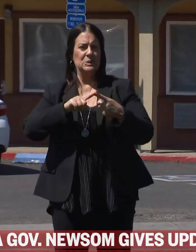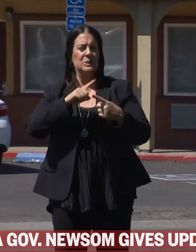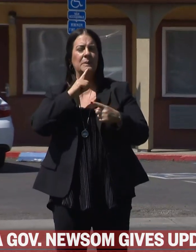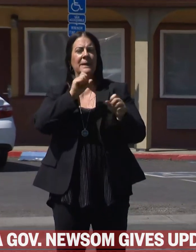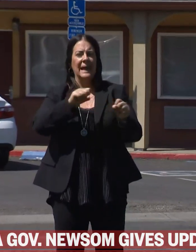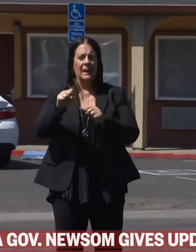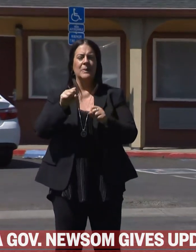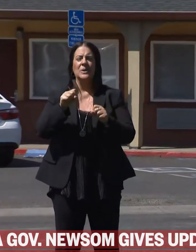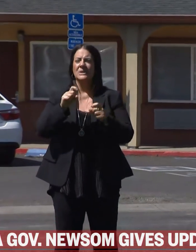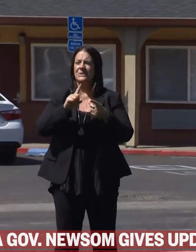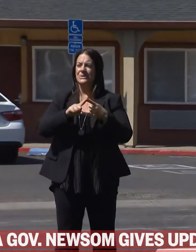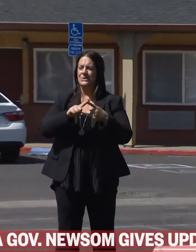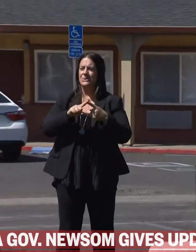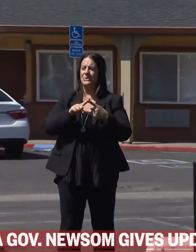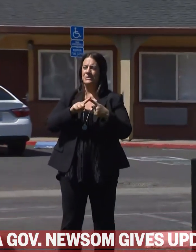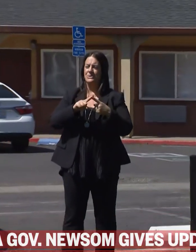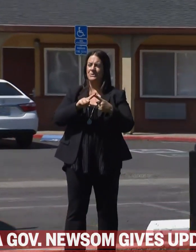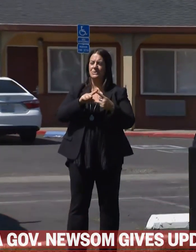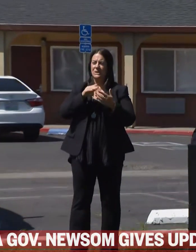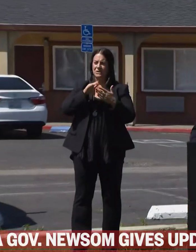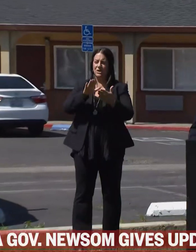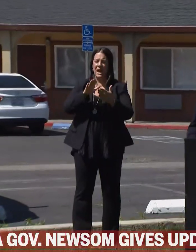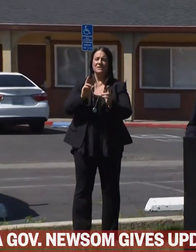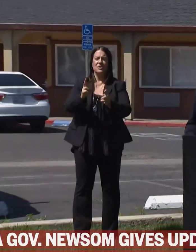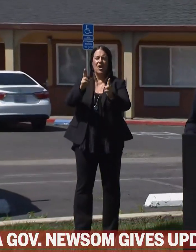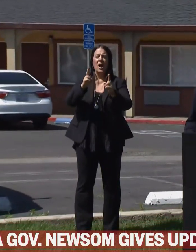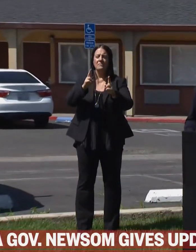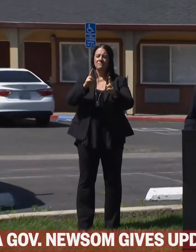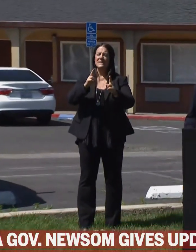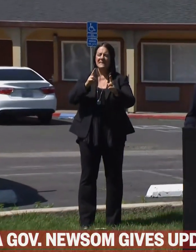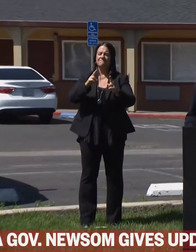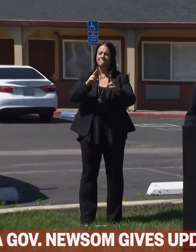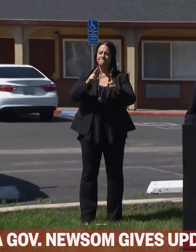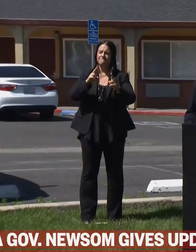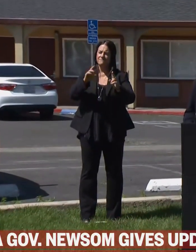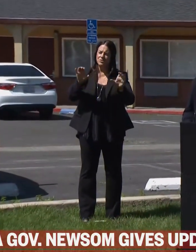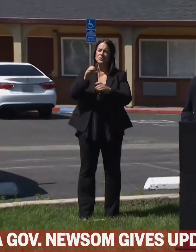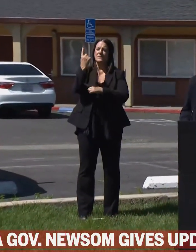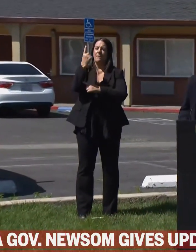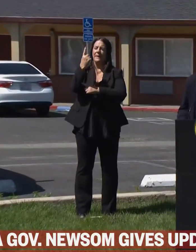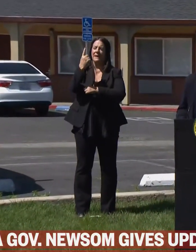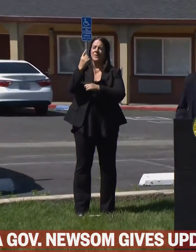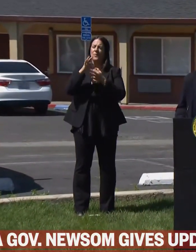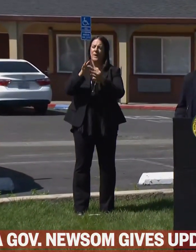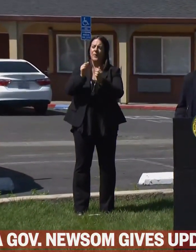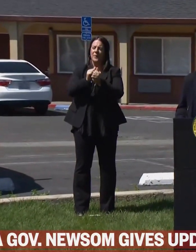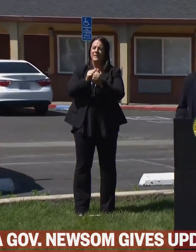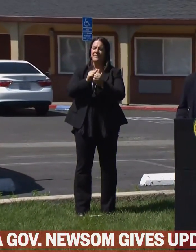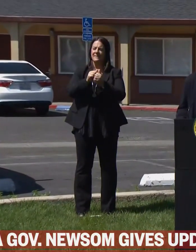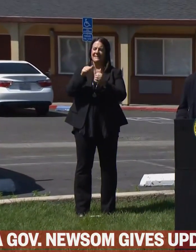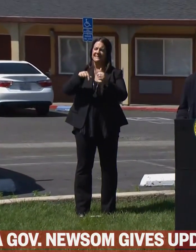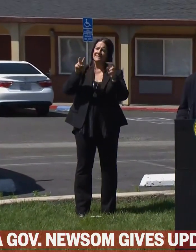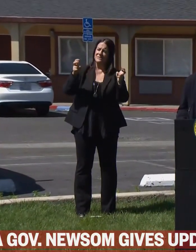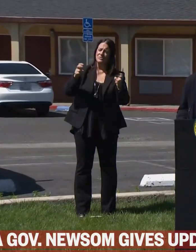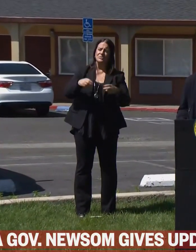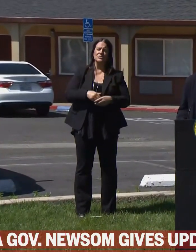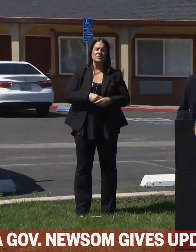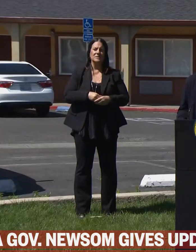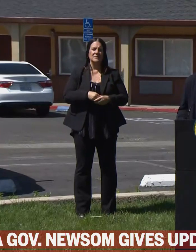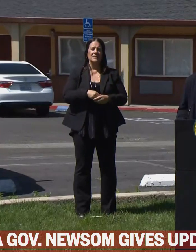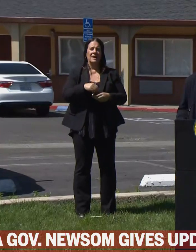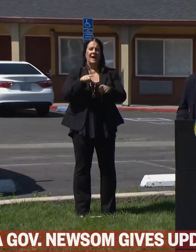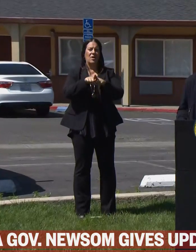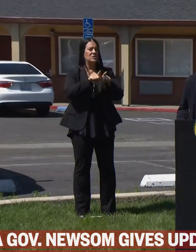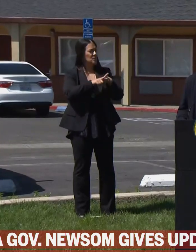moment, and more than meeting the moment in every way here. And we're grateful and proud that you are at the